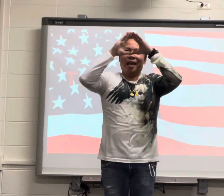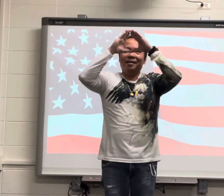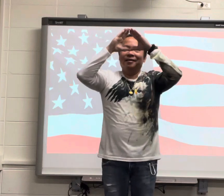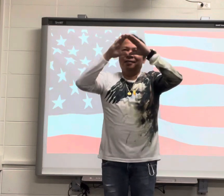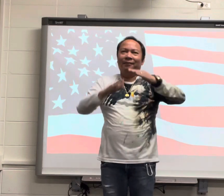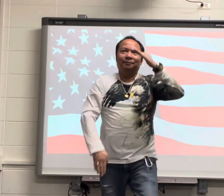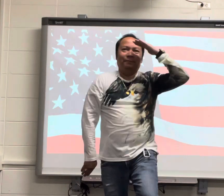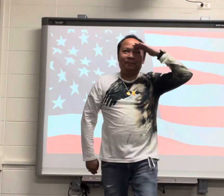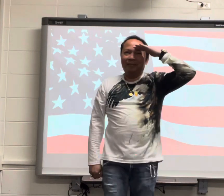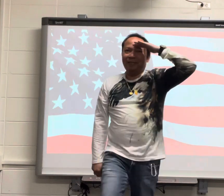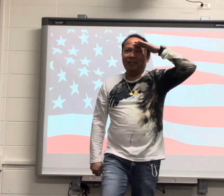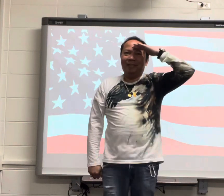USA